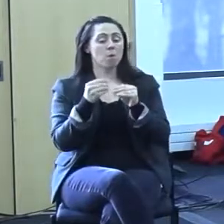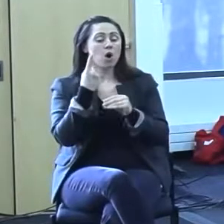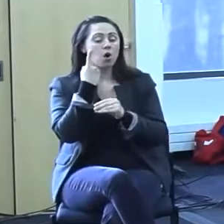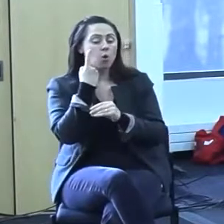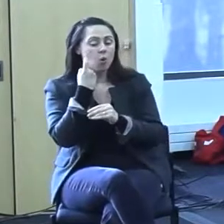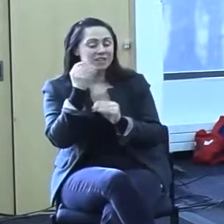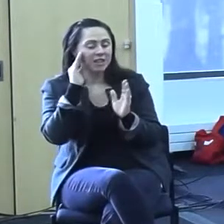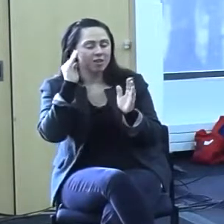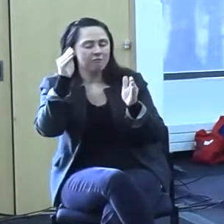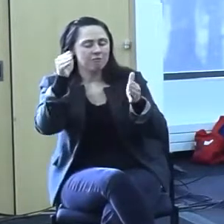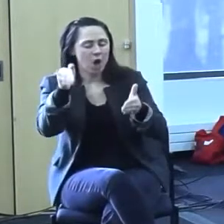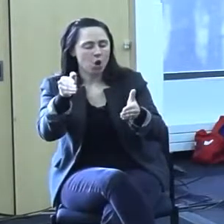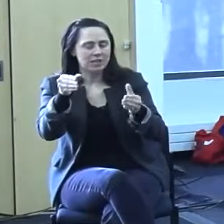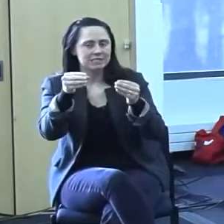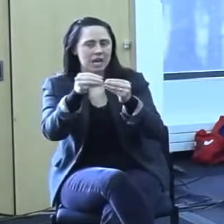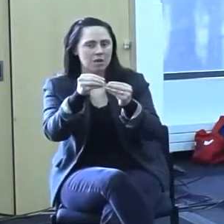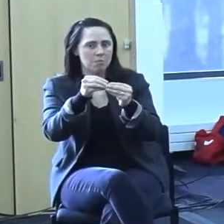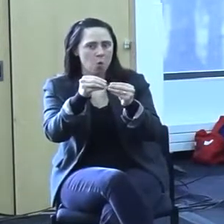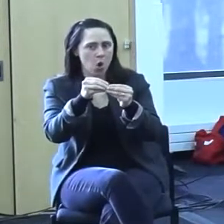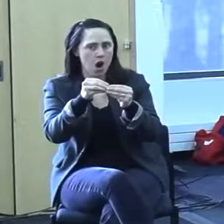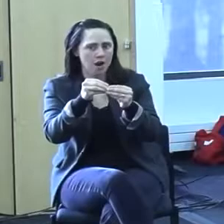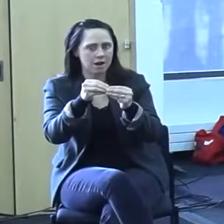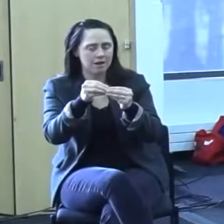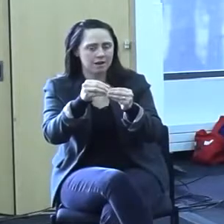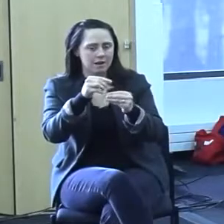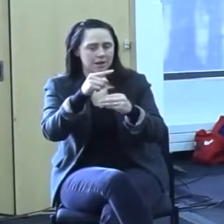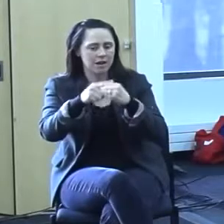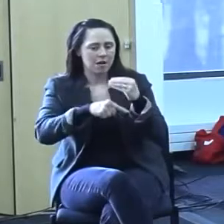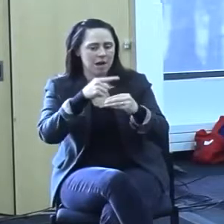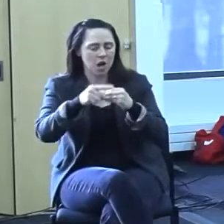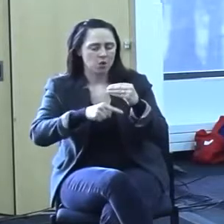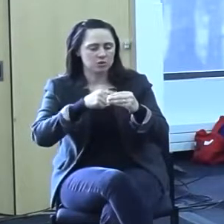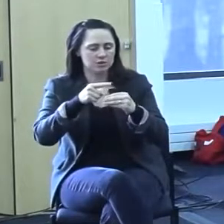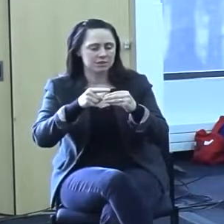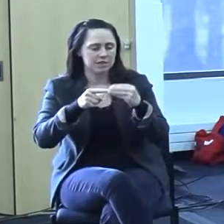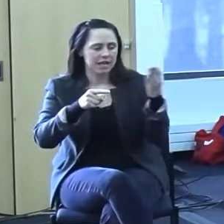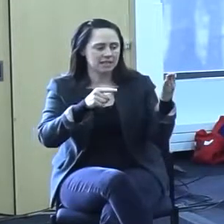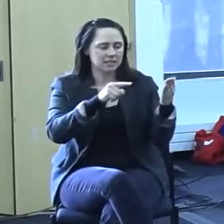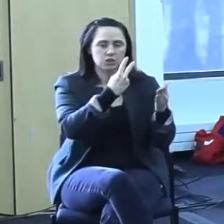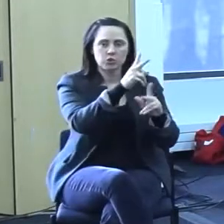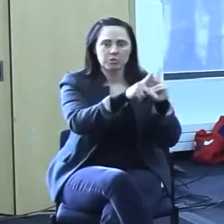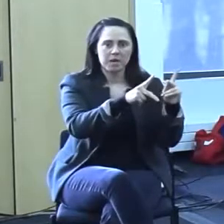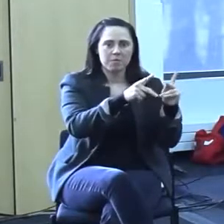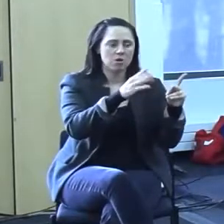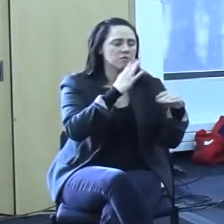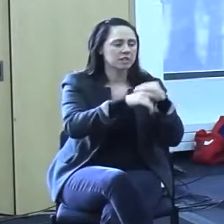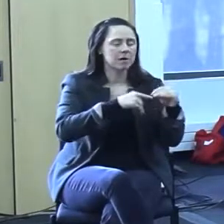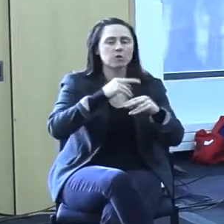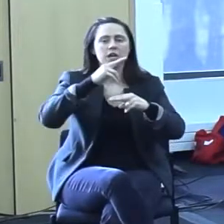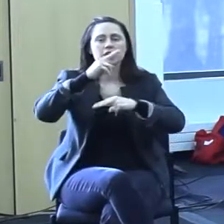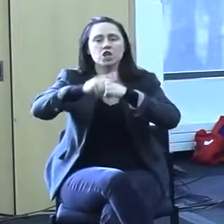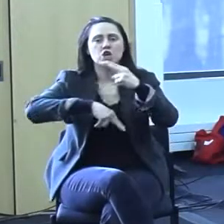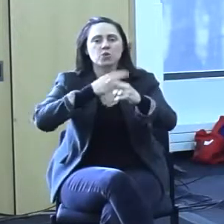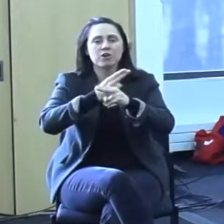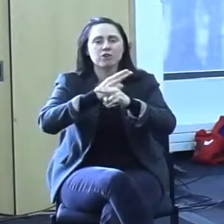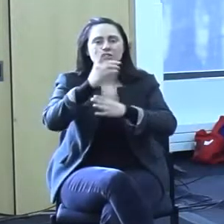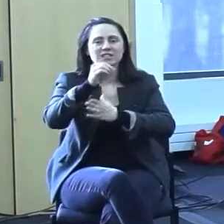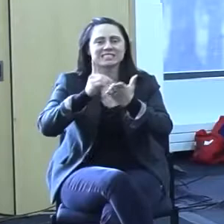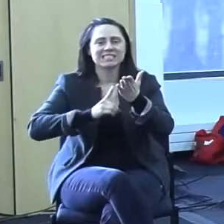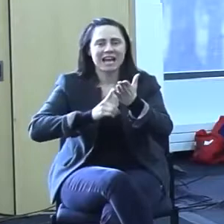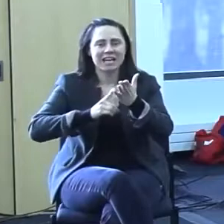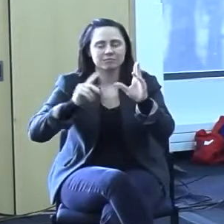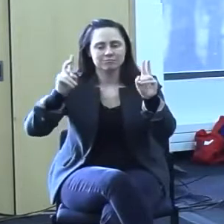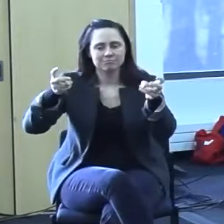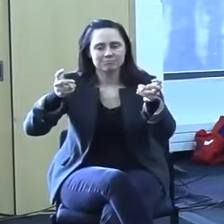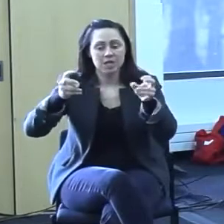the focus is more on, as Sylvia mentioned and Adam mentioned, universal design, and